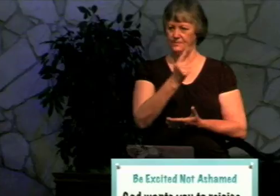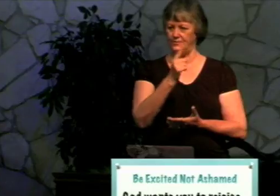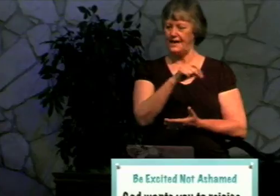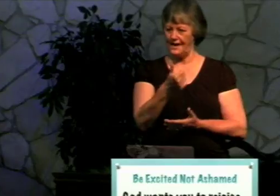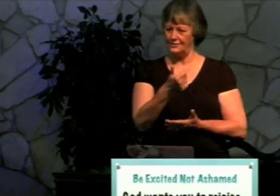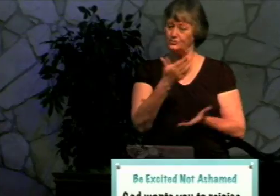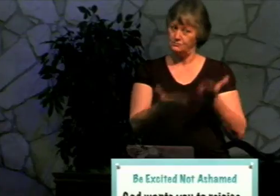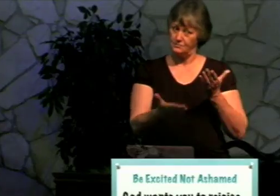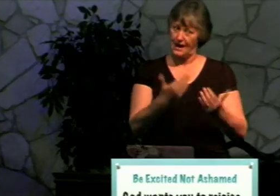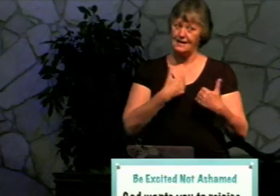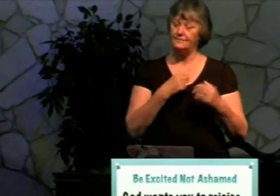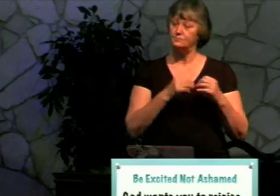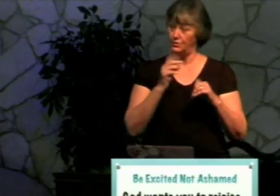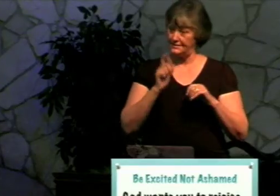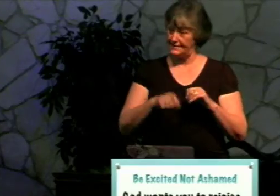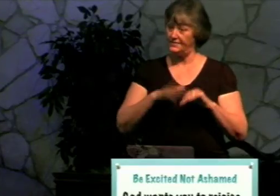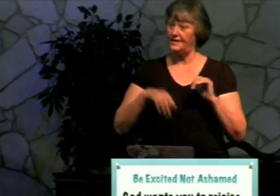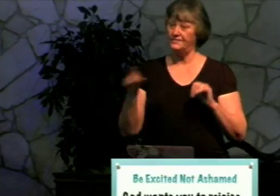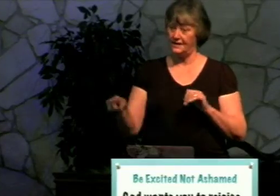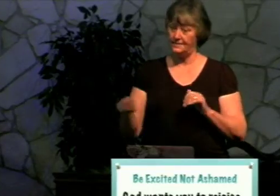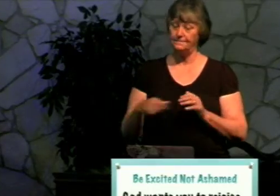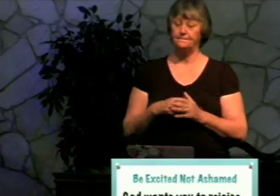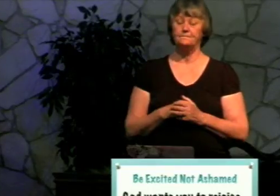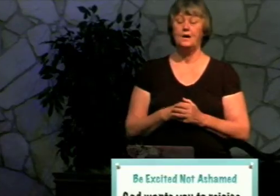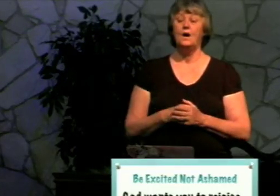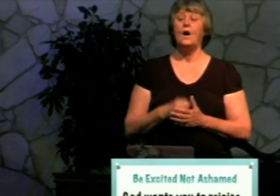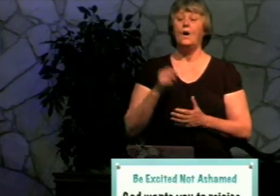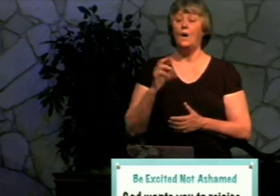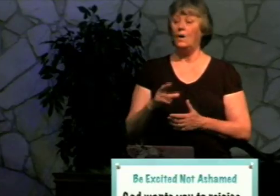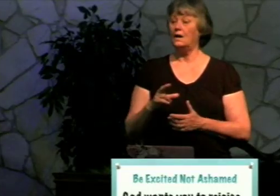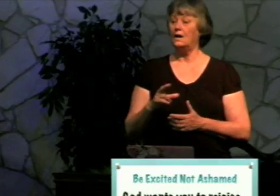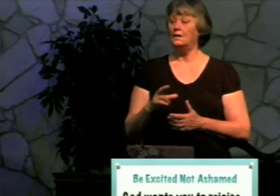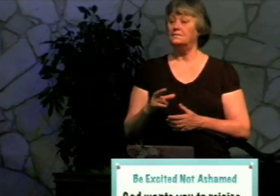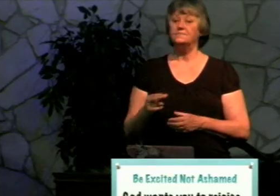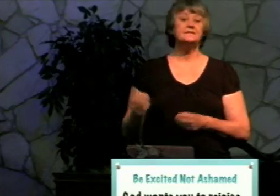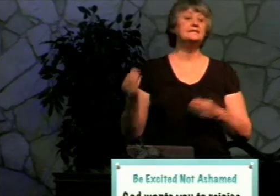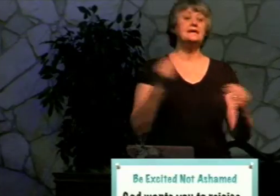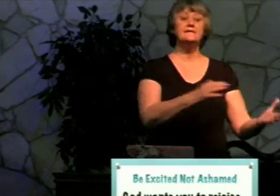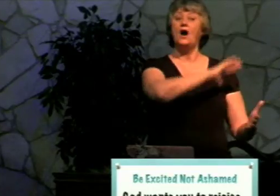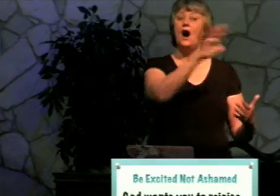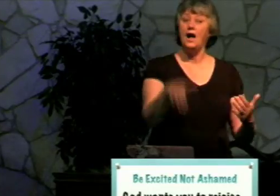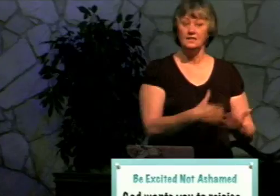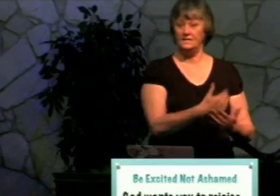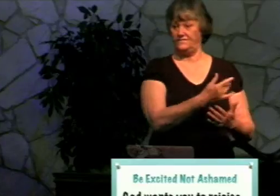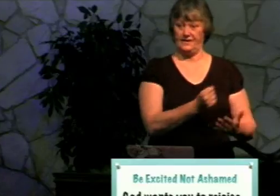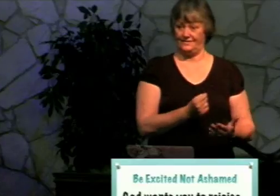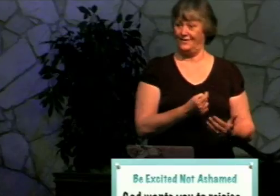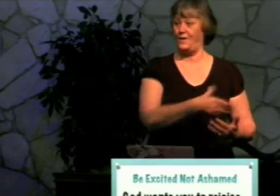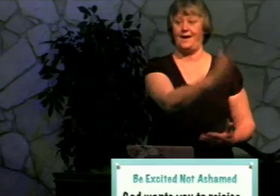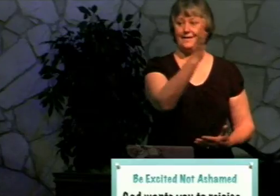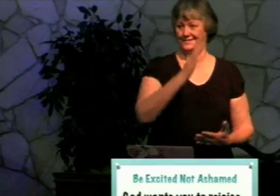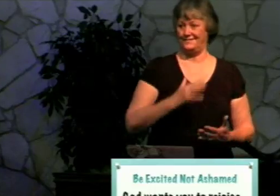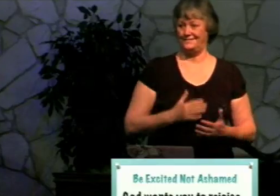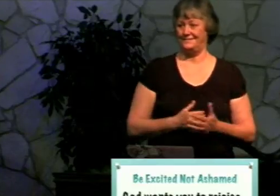someone else who might have more need than them, or give all of it away.